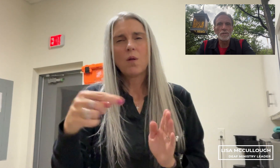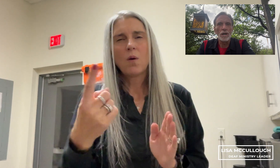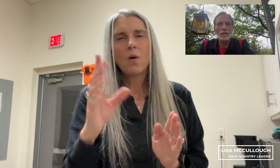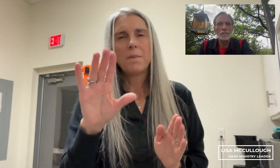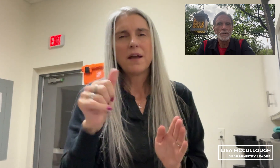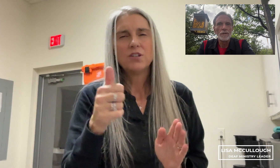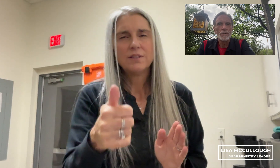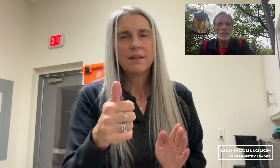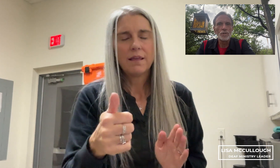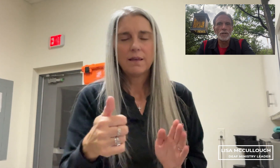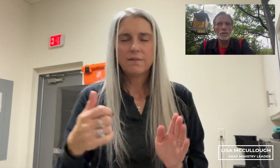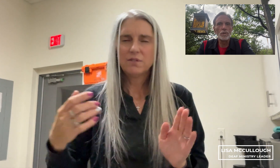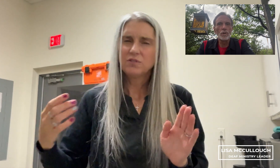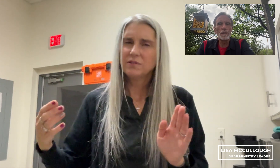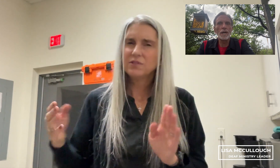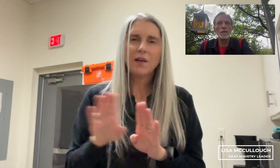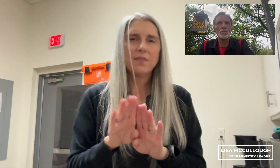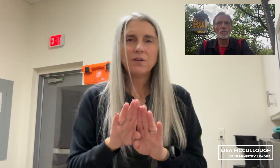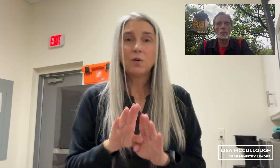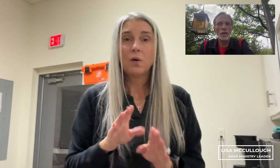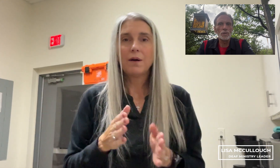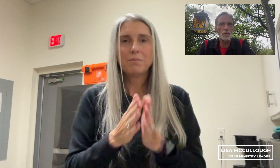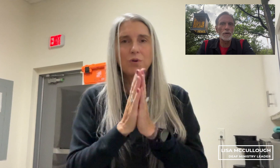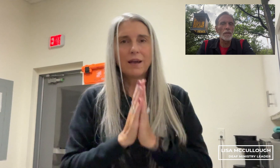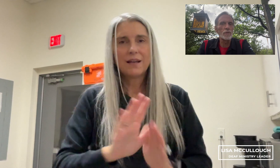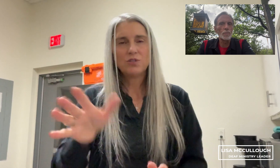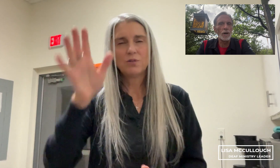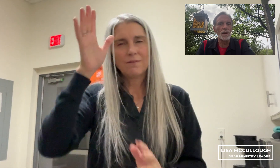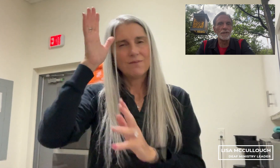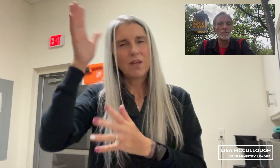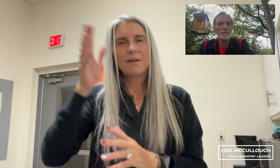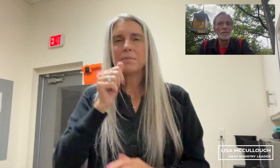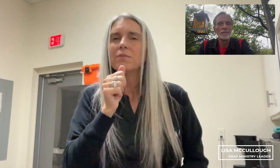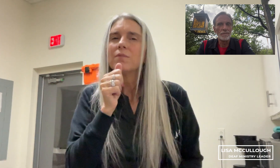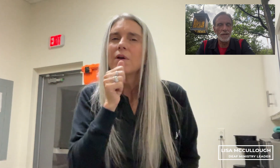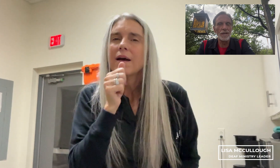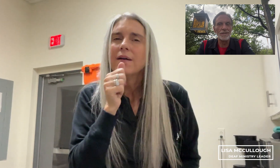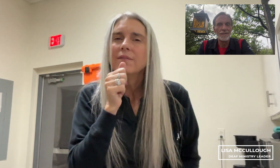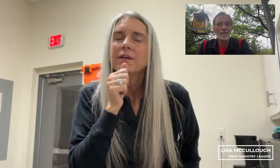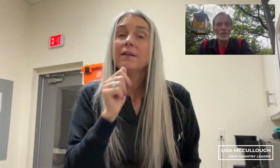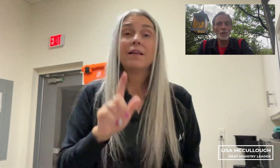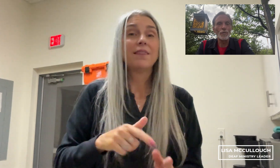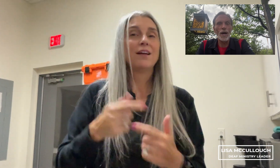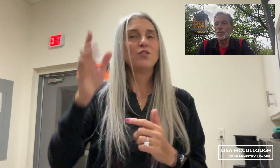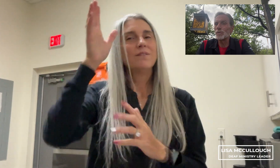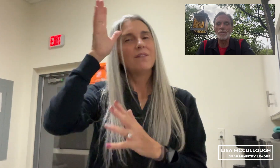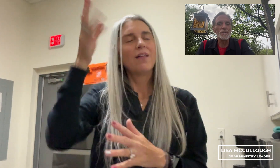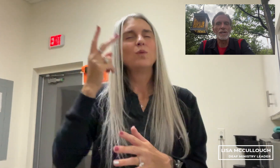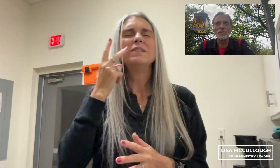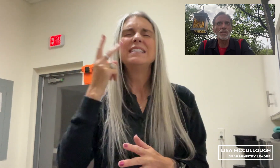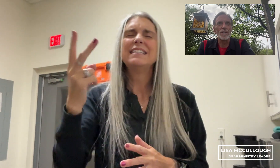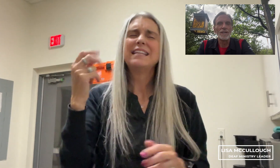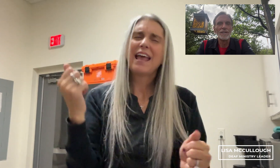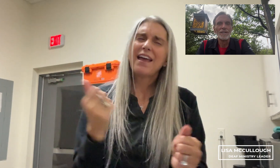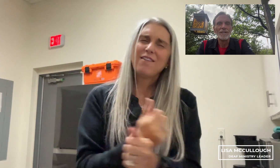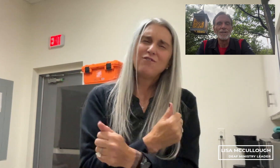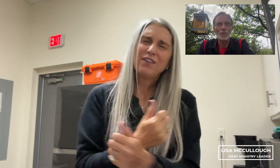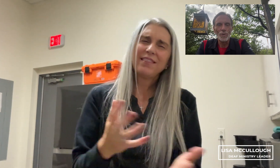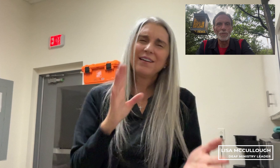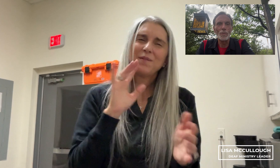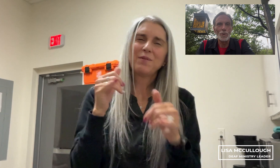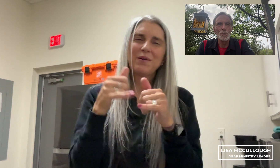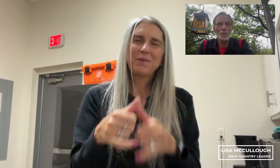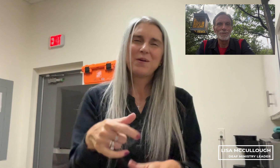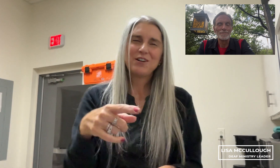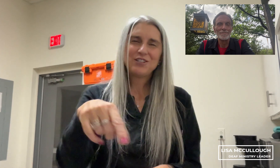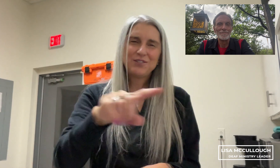by yourself, shut the door behind you, and pray to your Father in private. Then your Father who sees everything